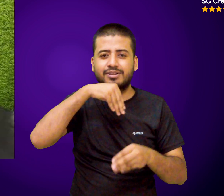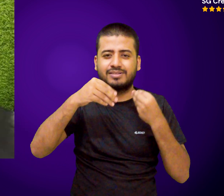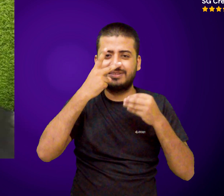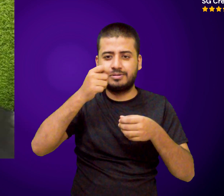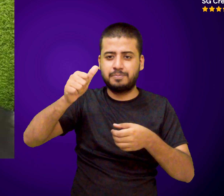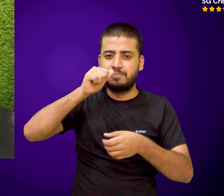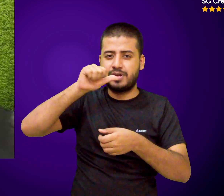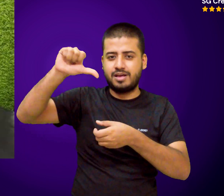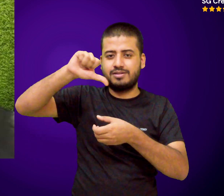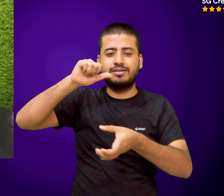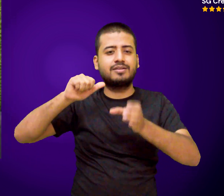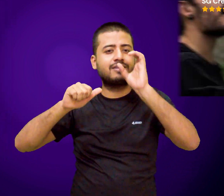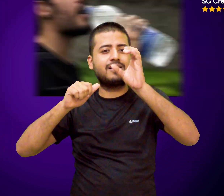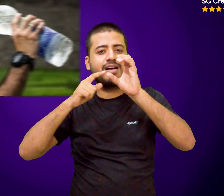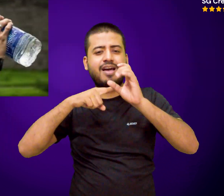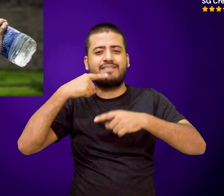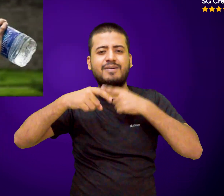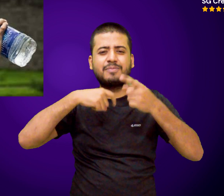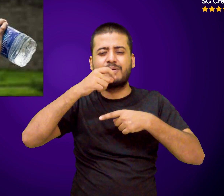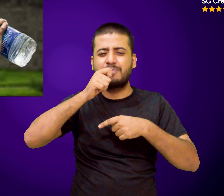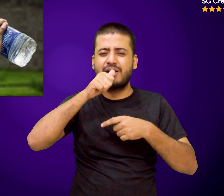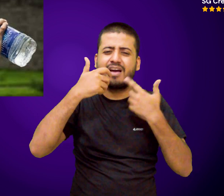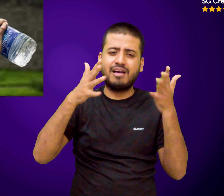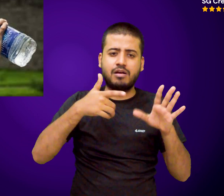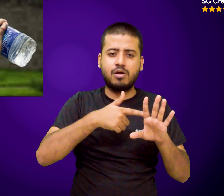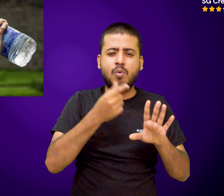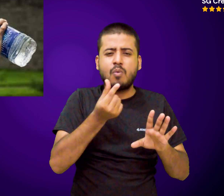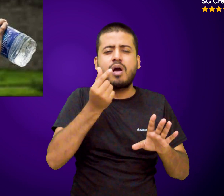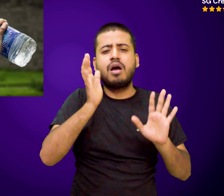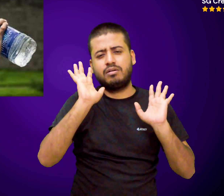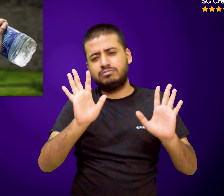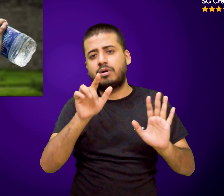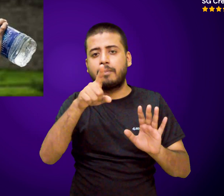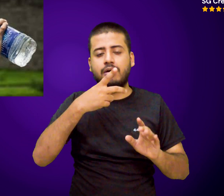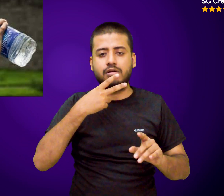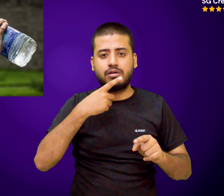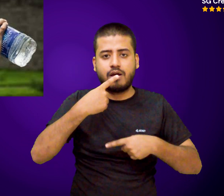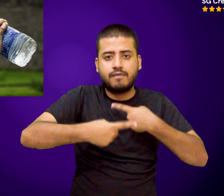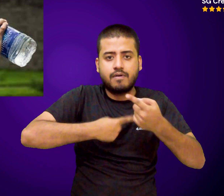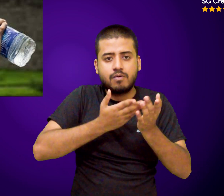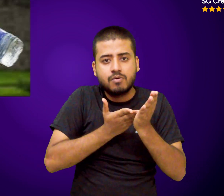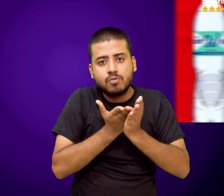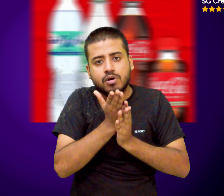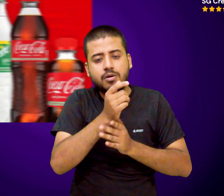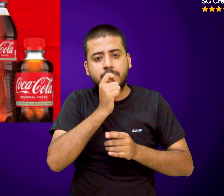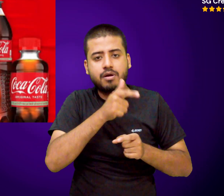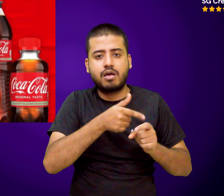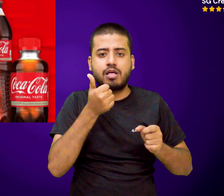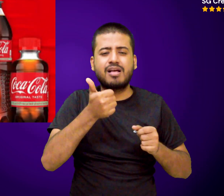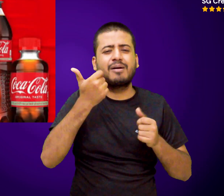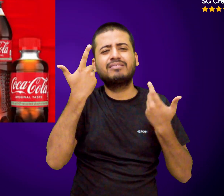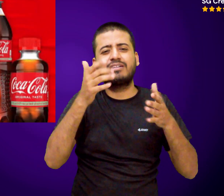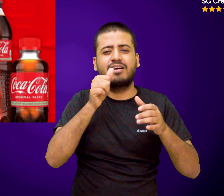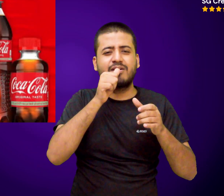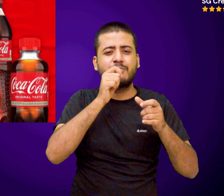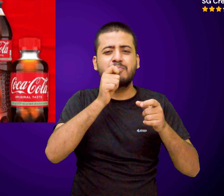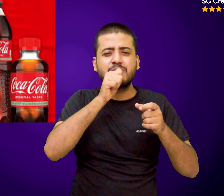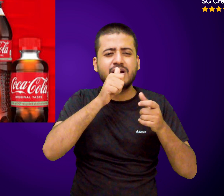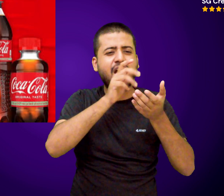potential harm. Exposure to chemicals from plastic, particularly when heated or reused, may lead to health issues like